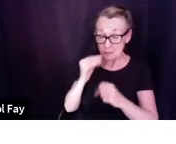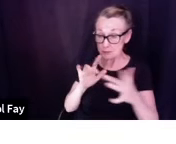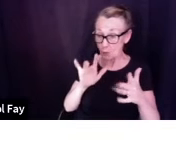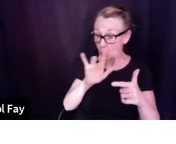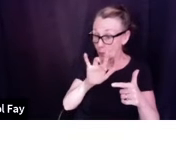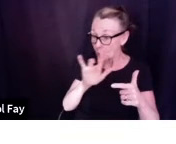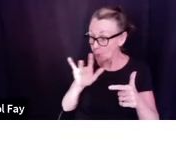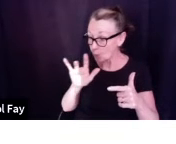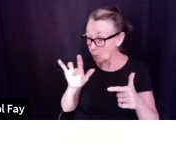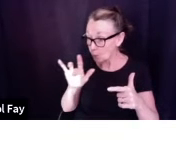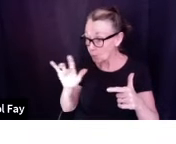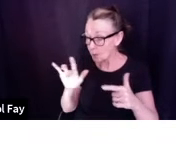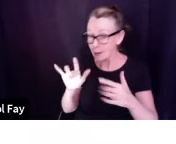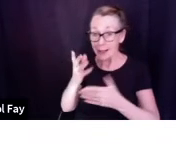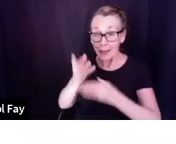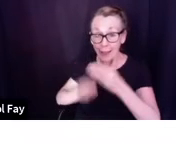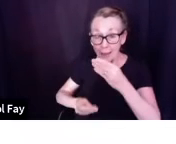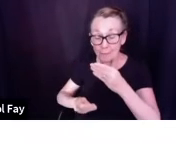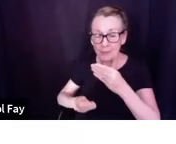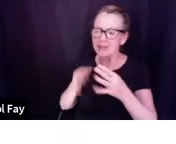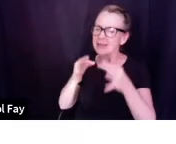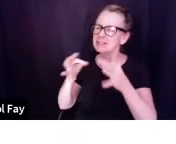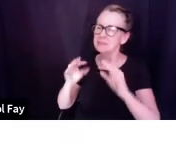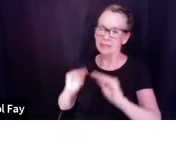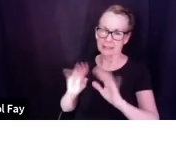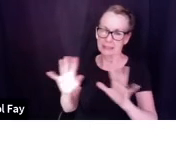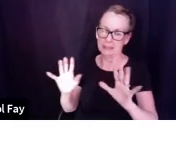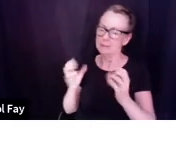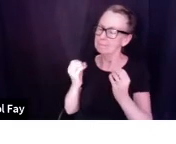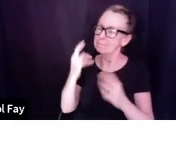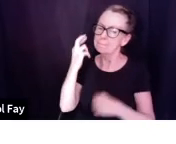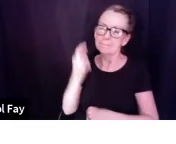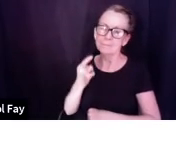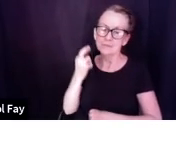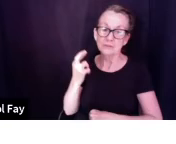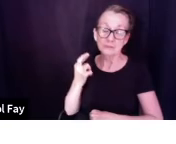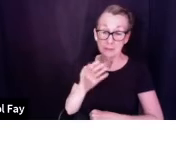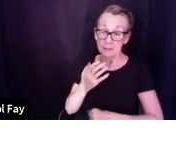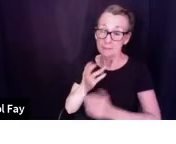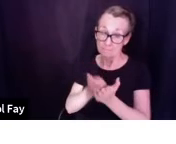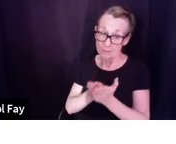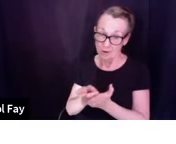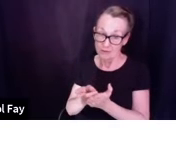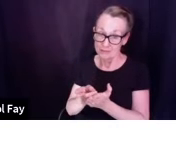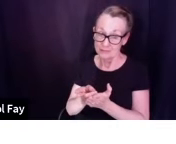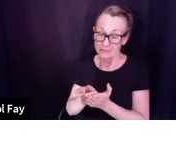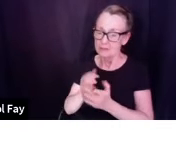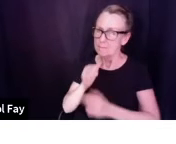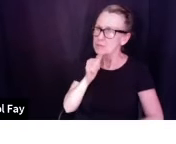but briefly. There's so many reasons why people have gaps, but it's best to be honest, but